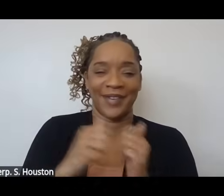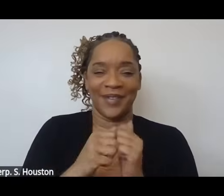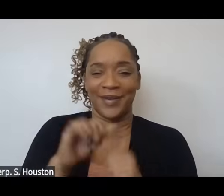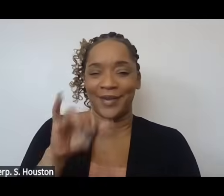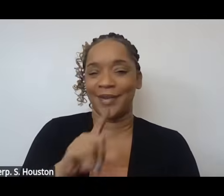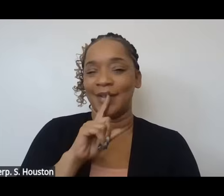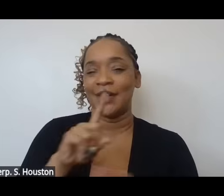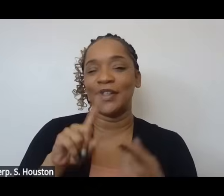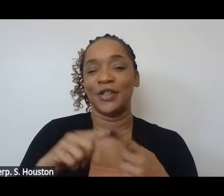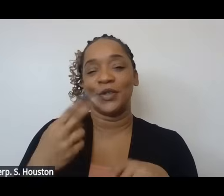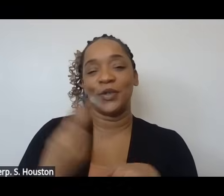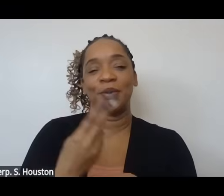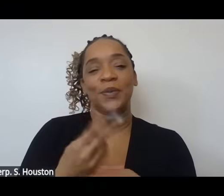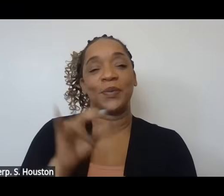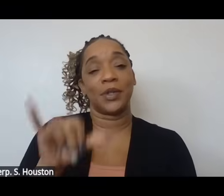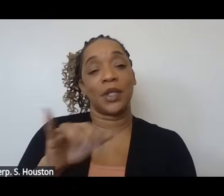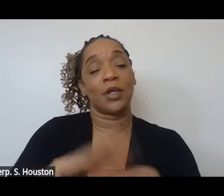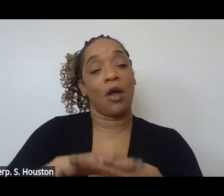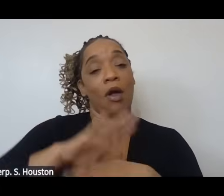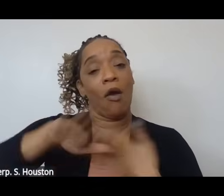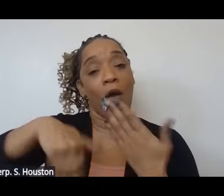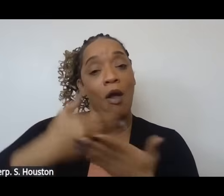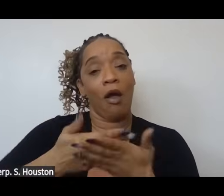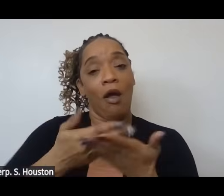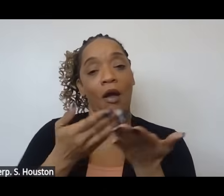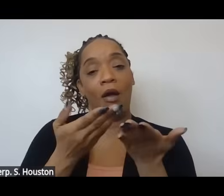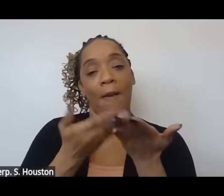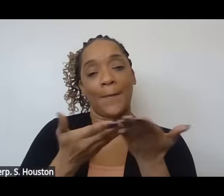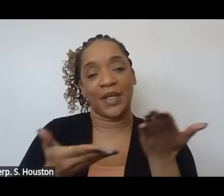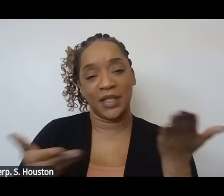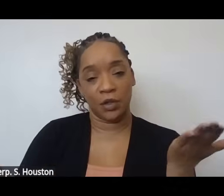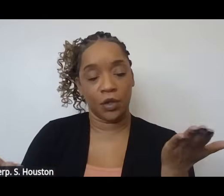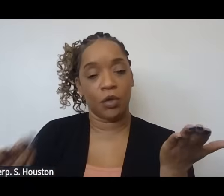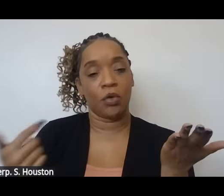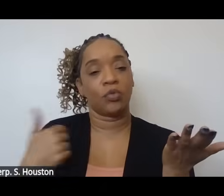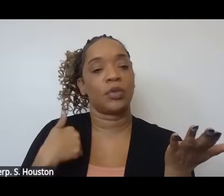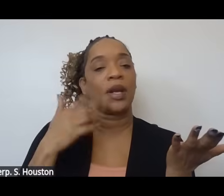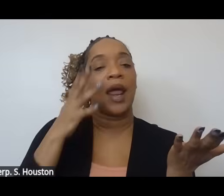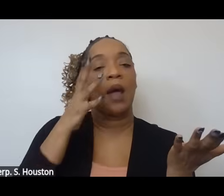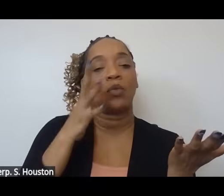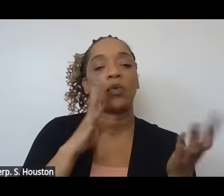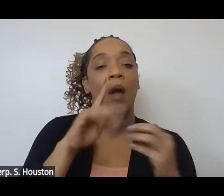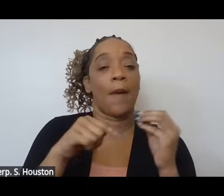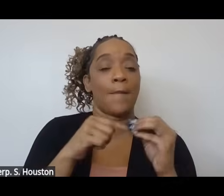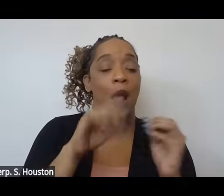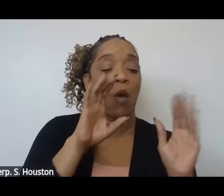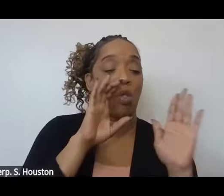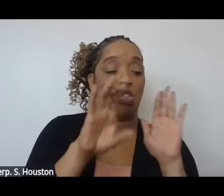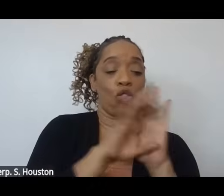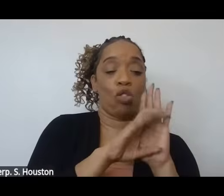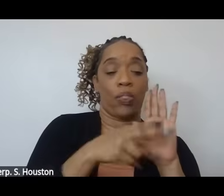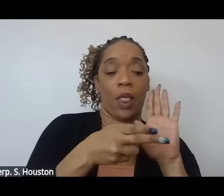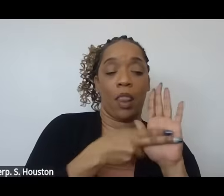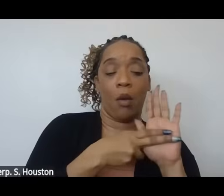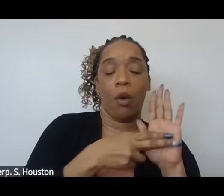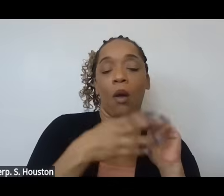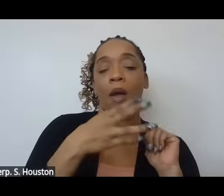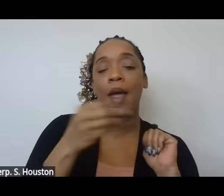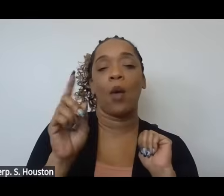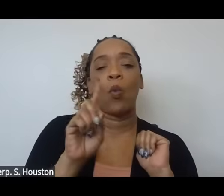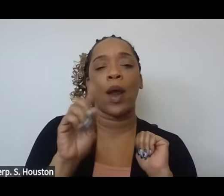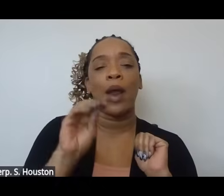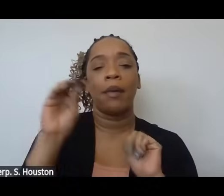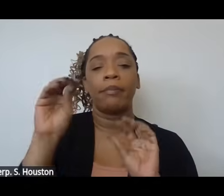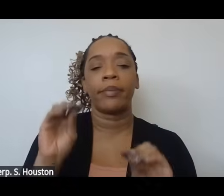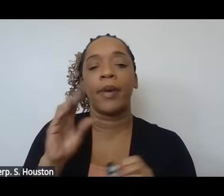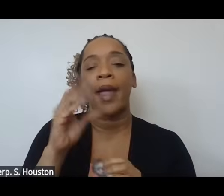this on all materials, and I'll kind of talk about like what the logo and then also where it would go and some of the other stuff that I'm planning on doing